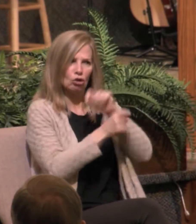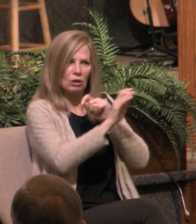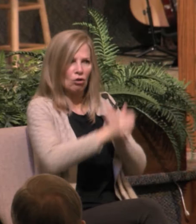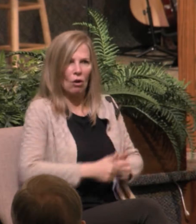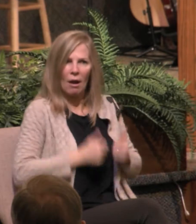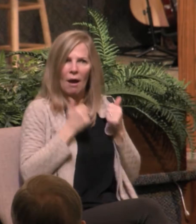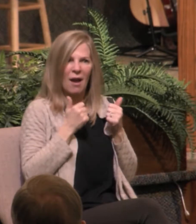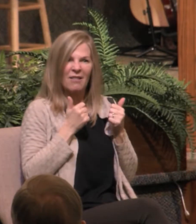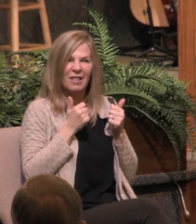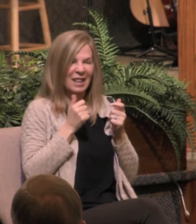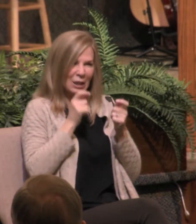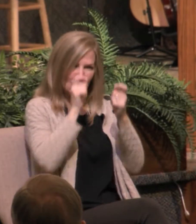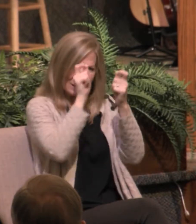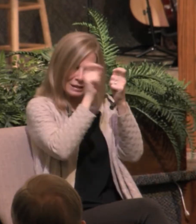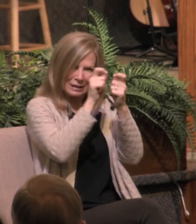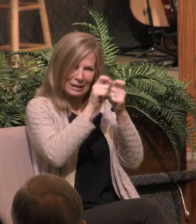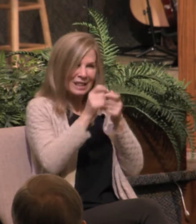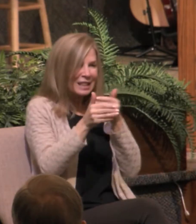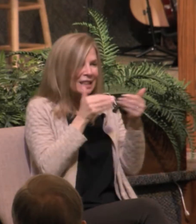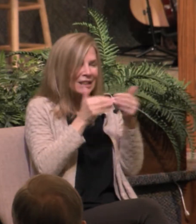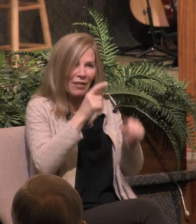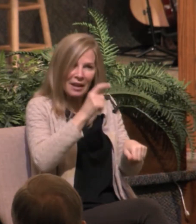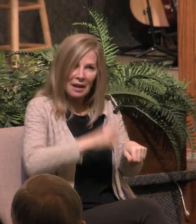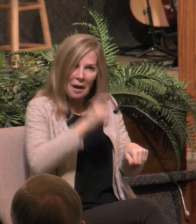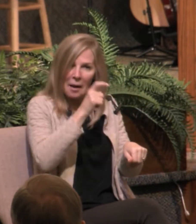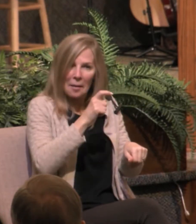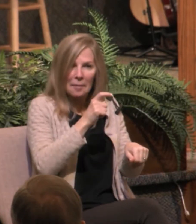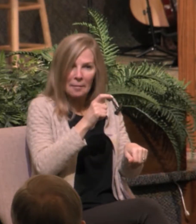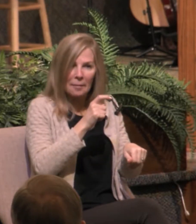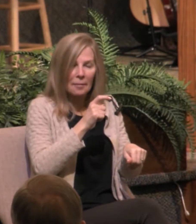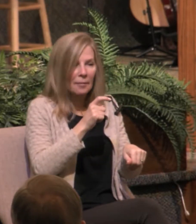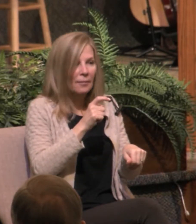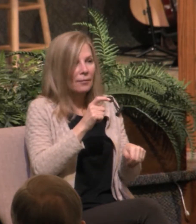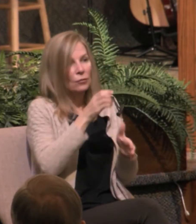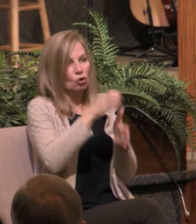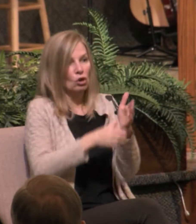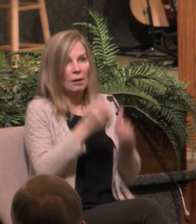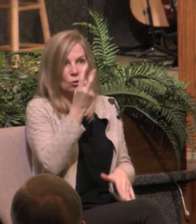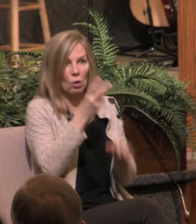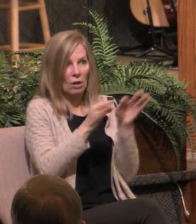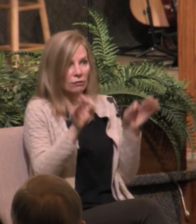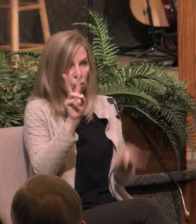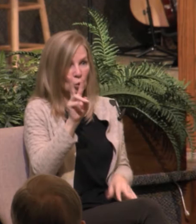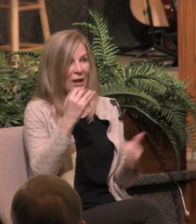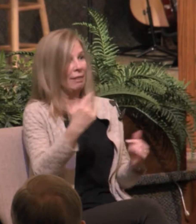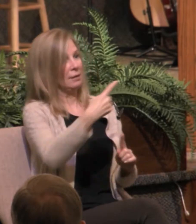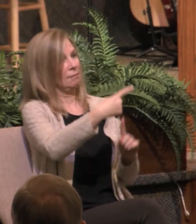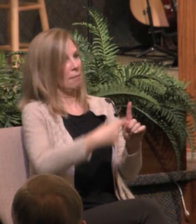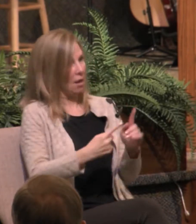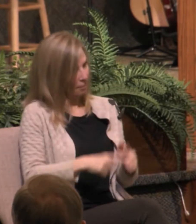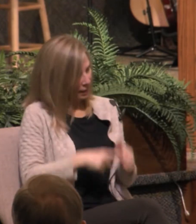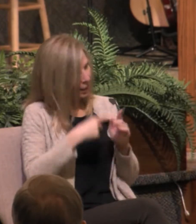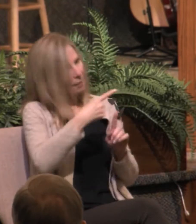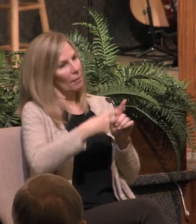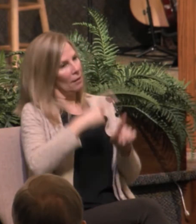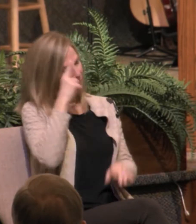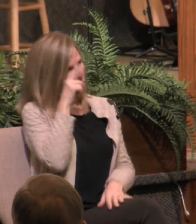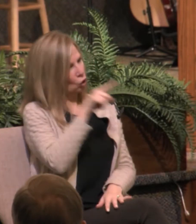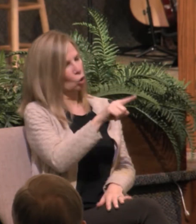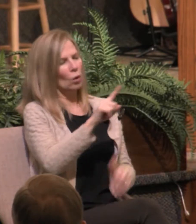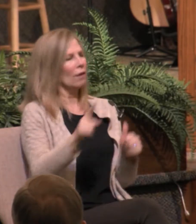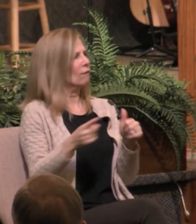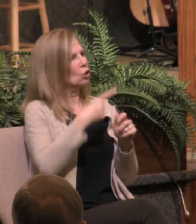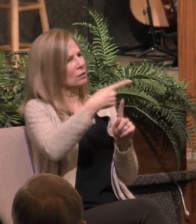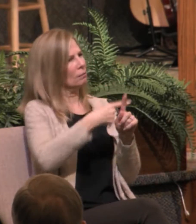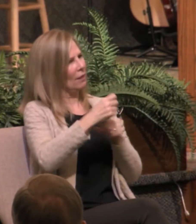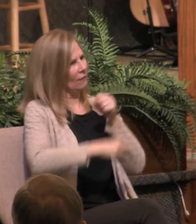everything, even down to the calendar. Exodus 12:2 says, this month shall be the beginning of months for you, is to be the first month